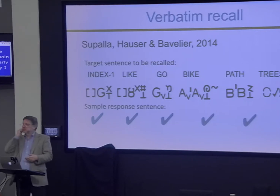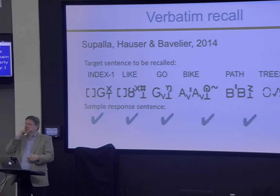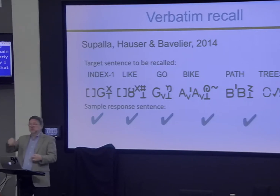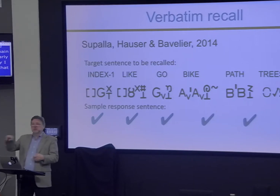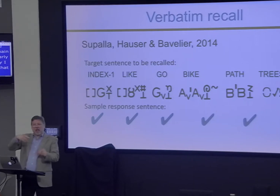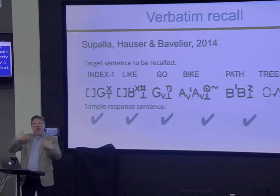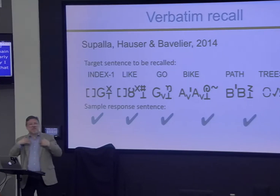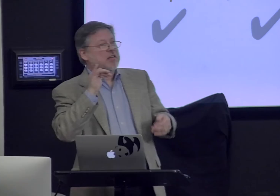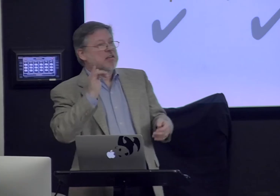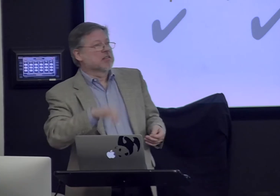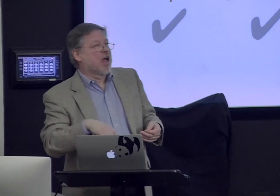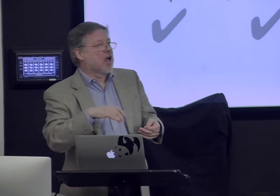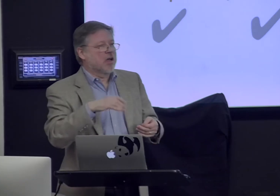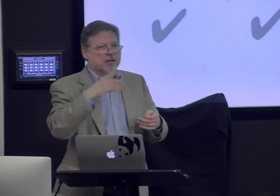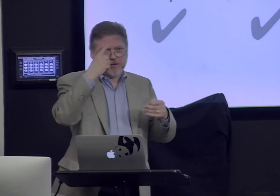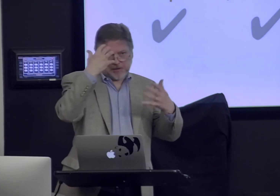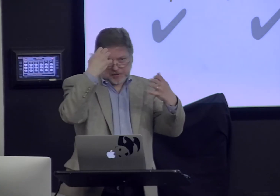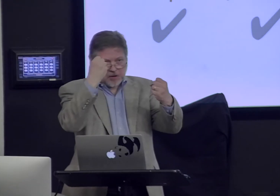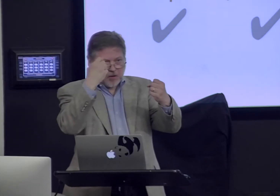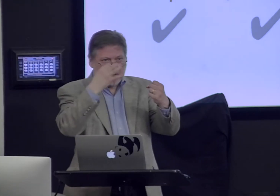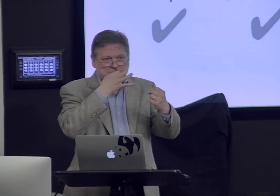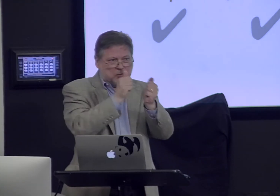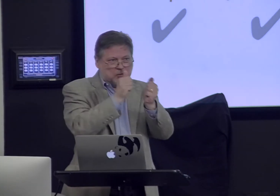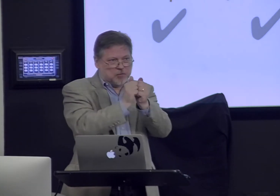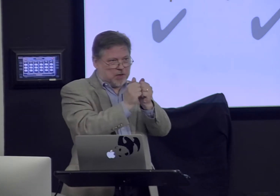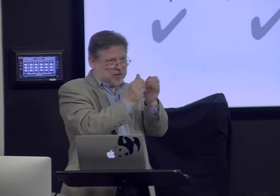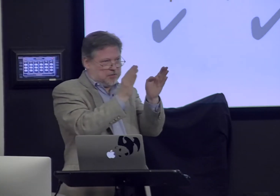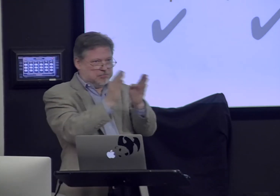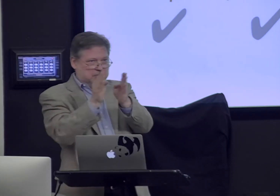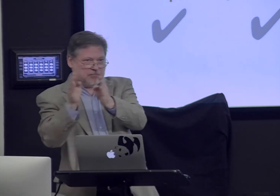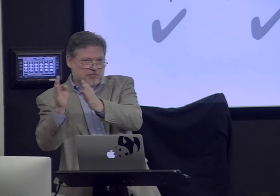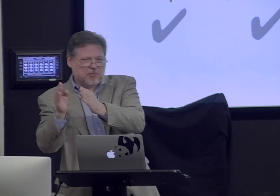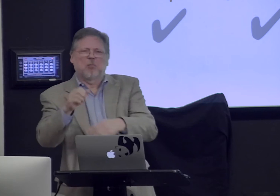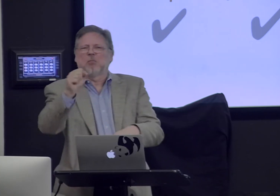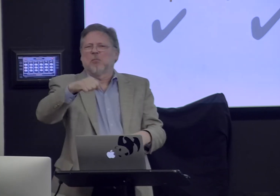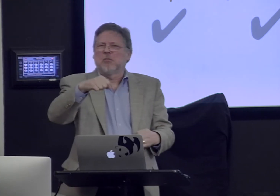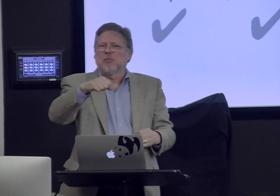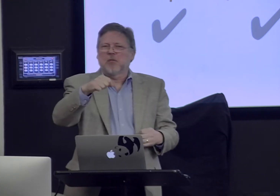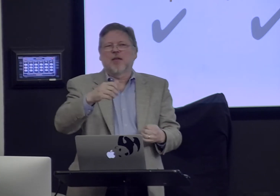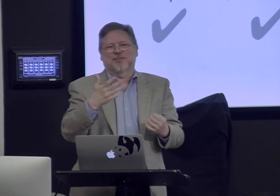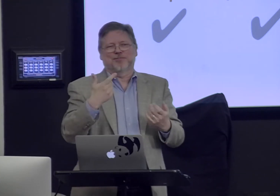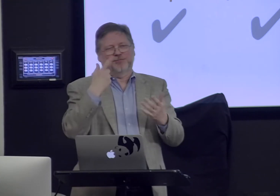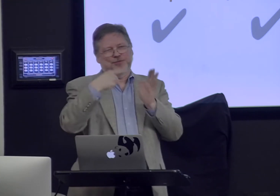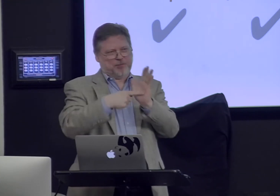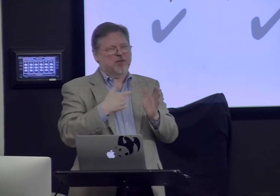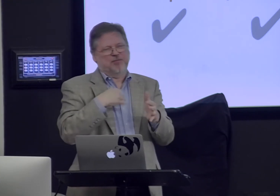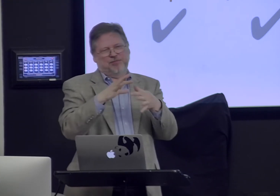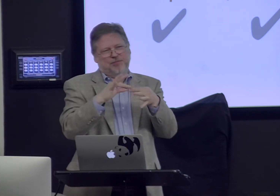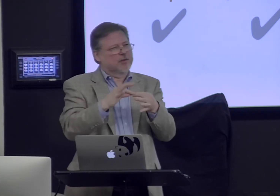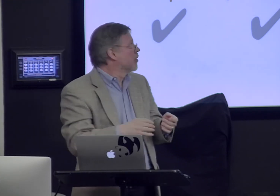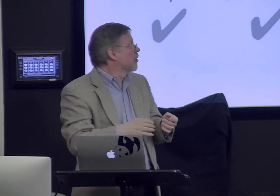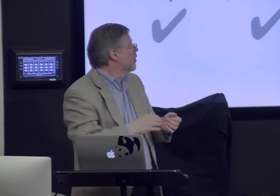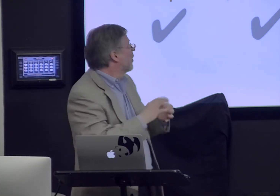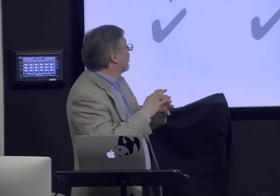looking at cognitive and linguistic scaffolds that have really supported the mental lexicon over time. One way of testing